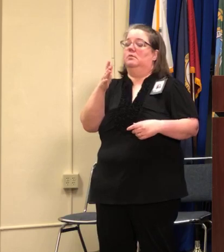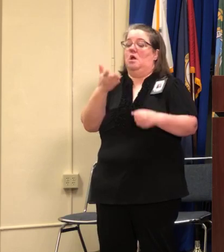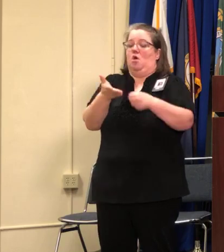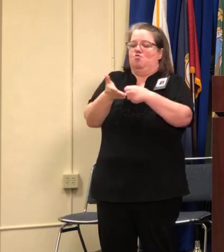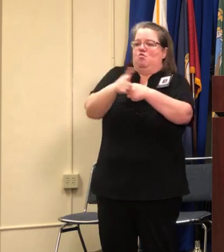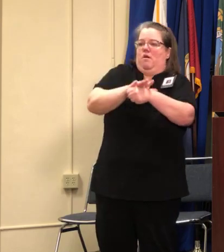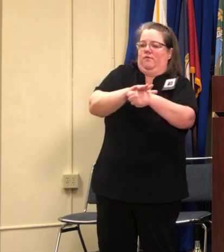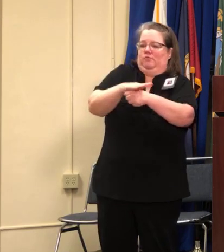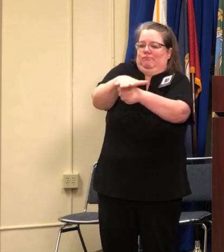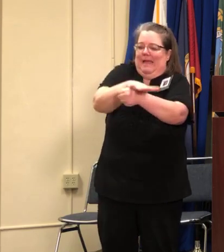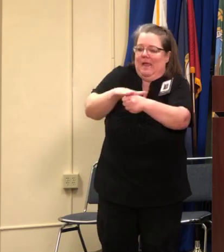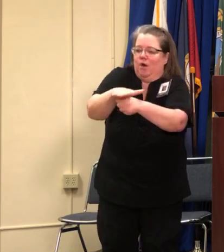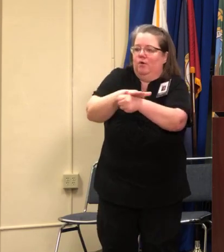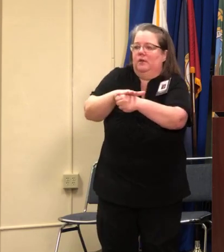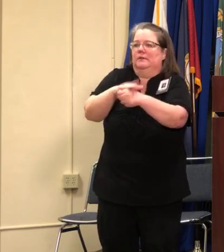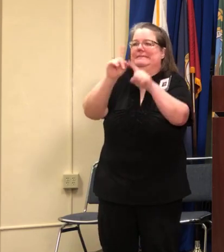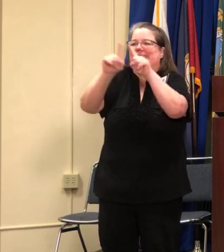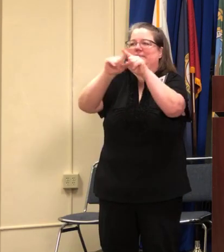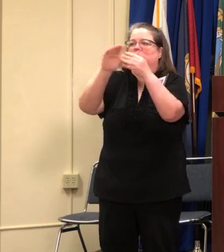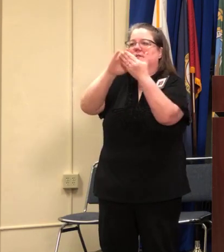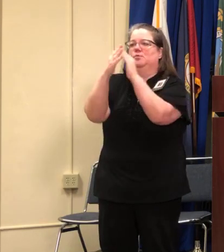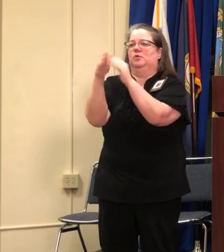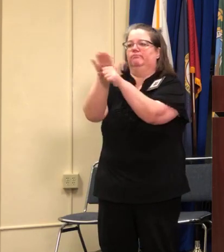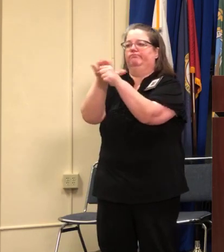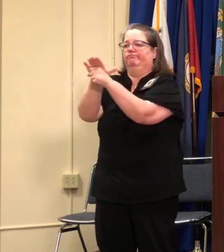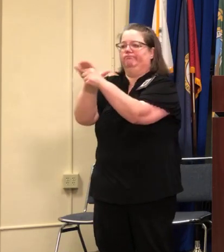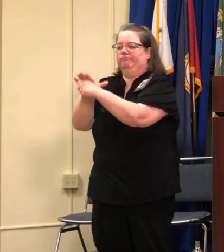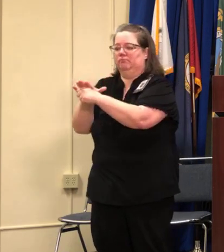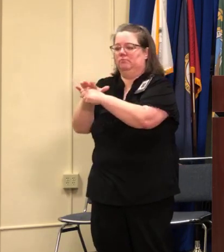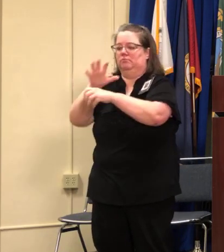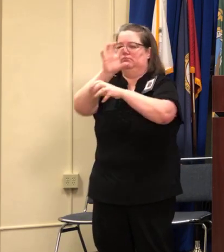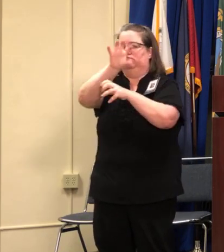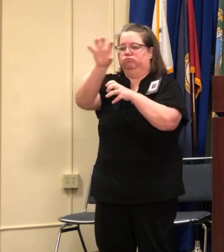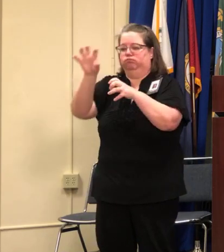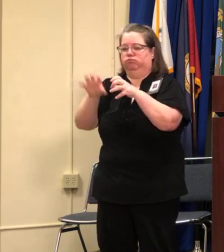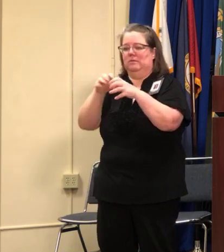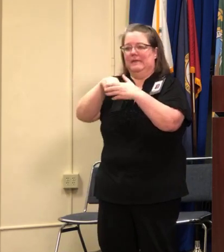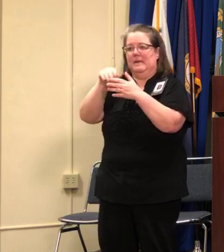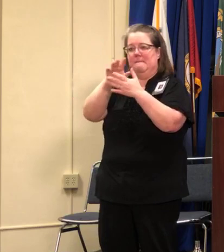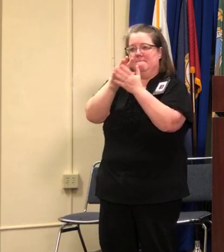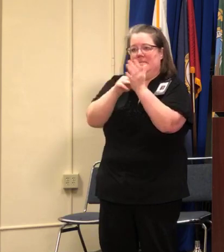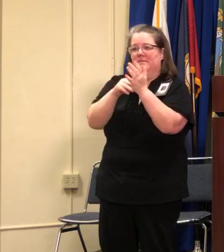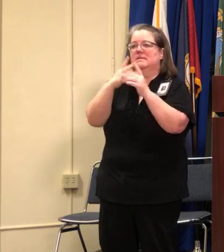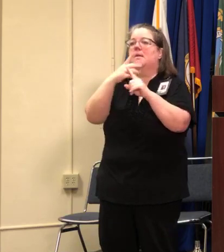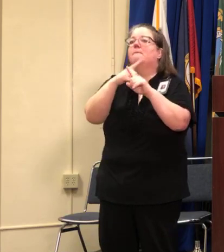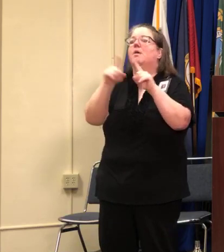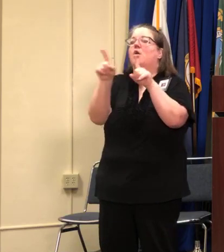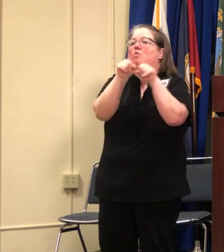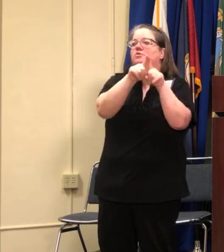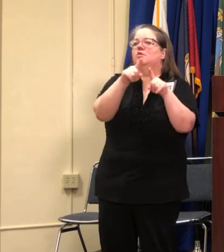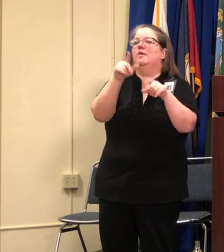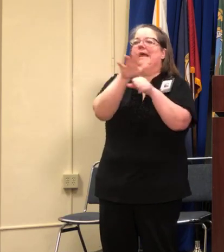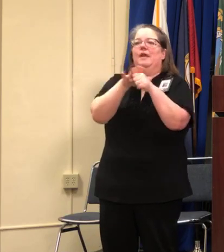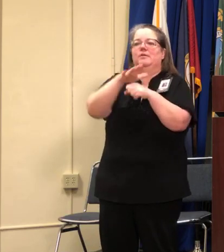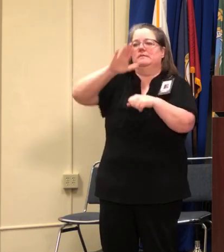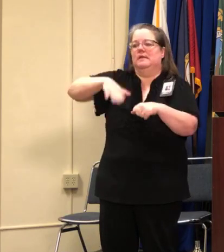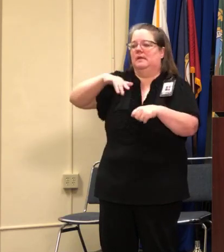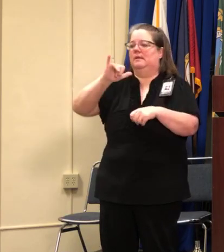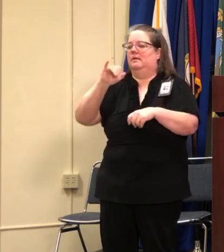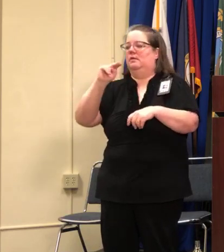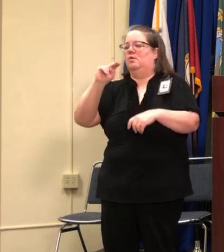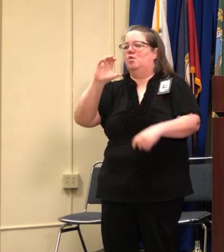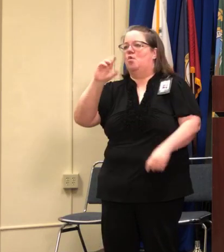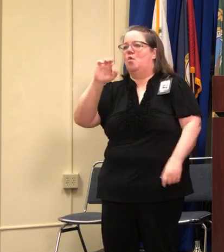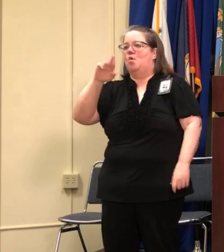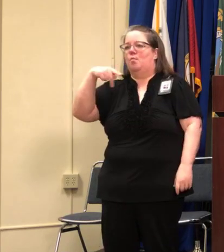the municipalities, but also the non-incorporated areas of Shelby County. And